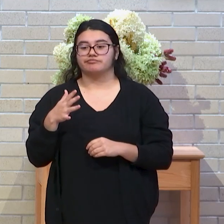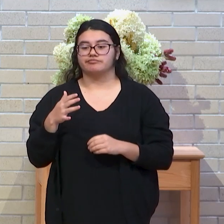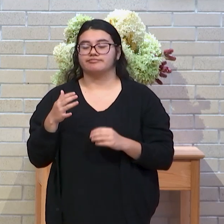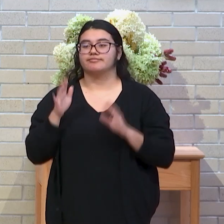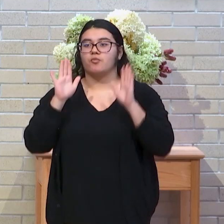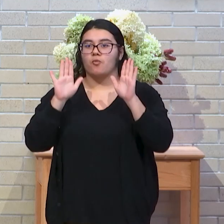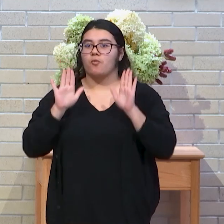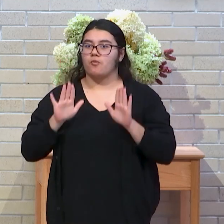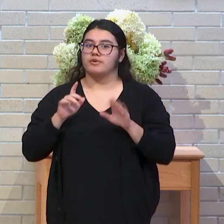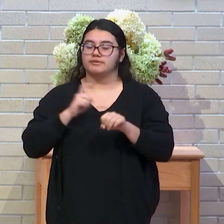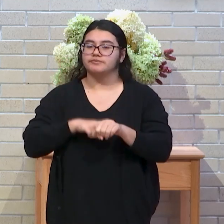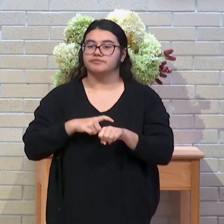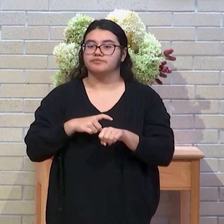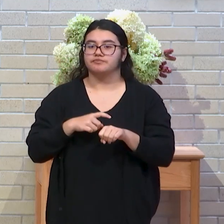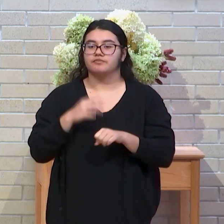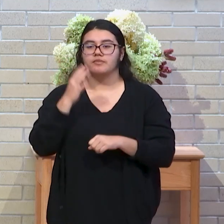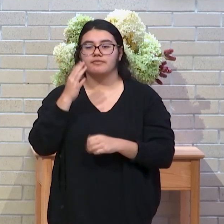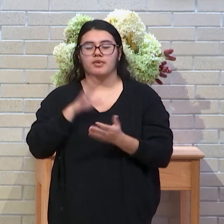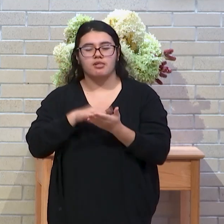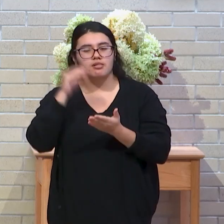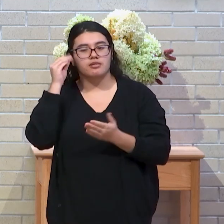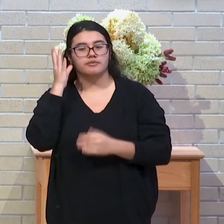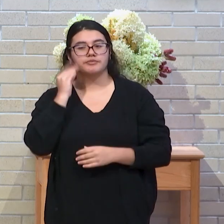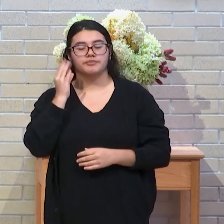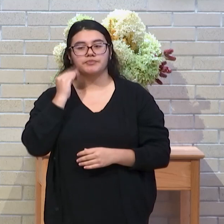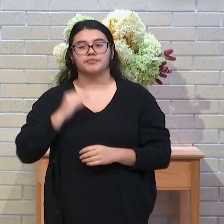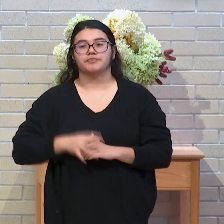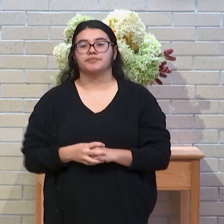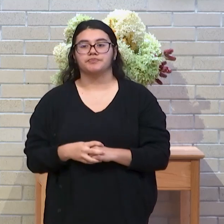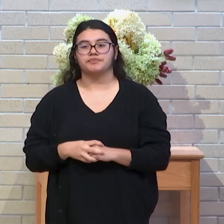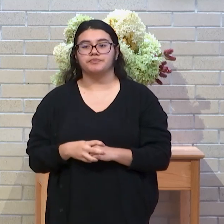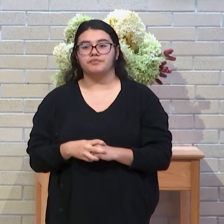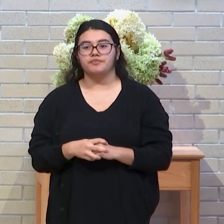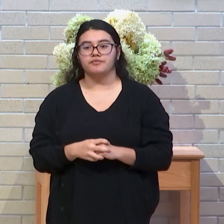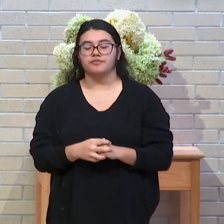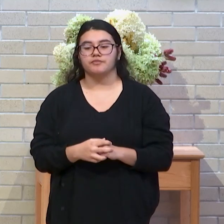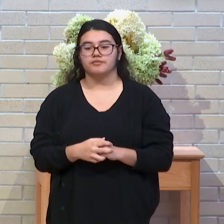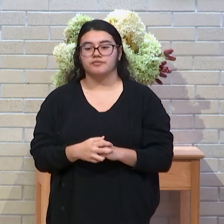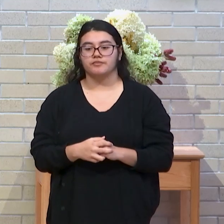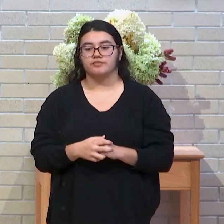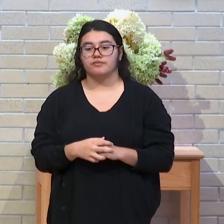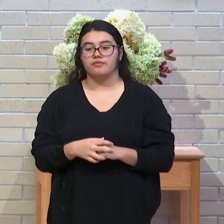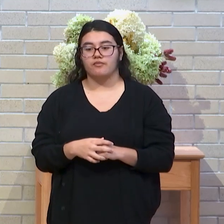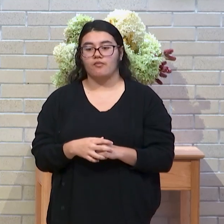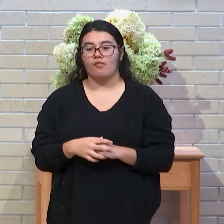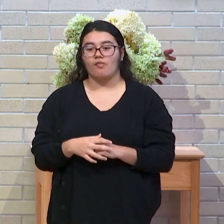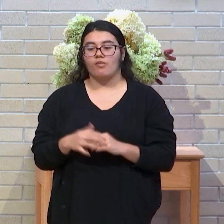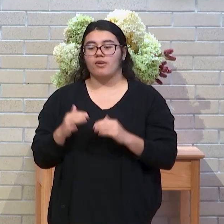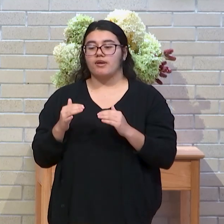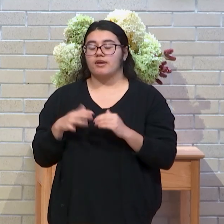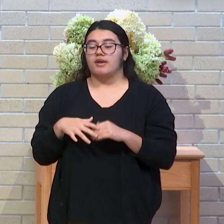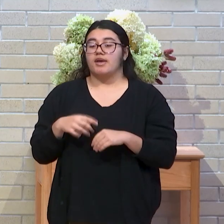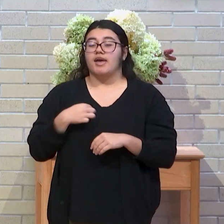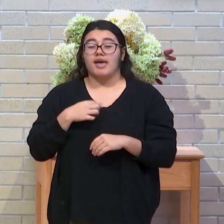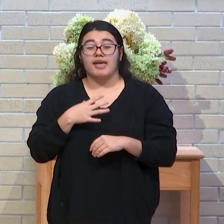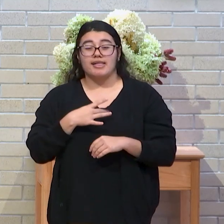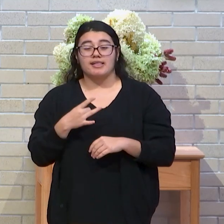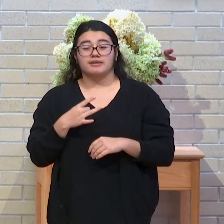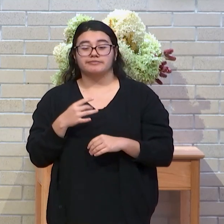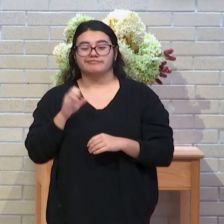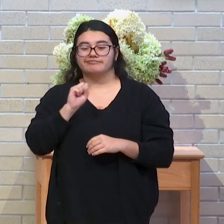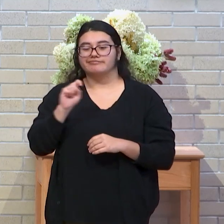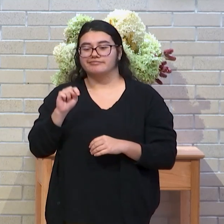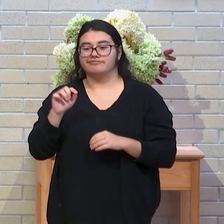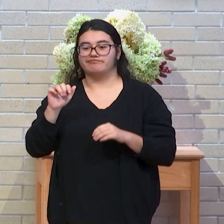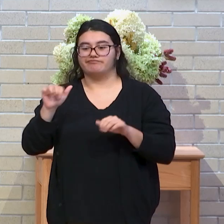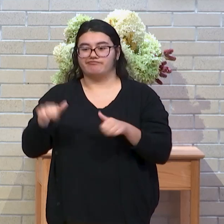and no one is better than the other. But SST mattered to me because it was not easy and because it challenged me, which created more opportunities for growth than I even